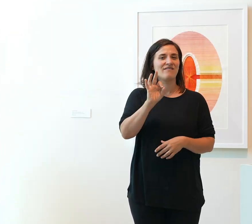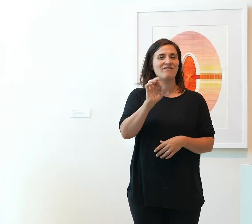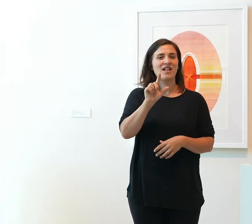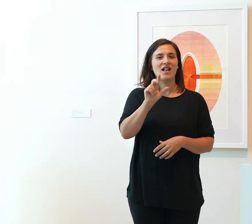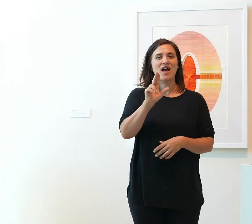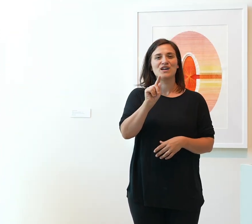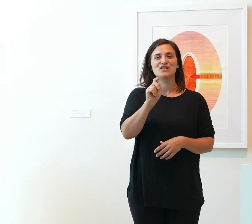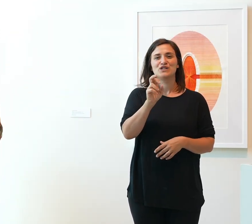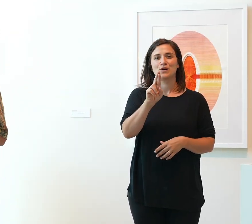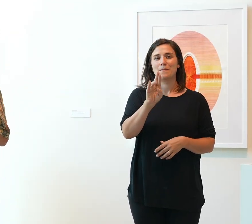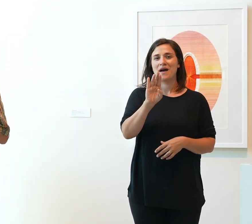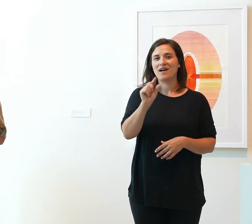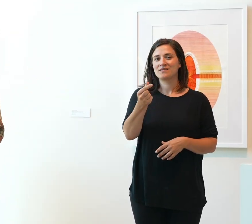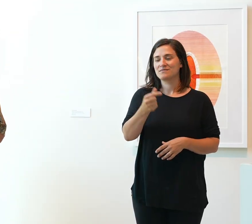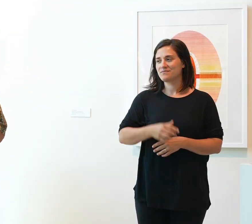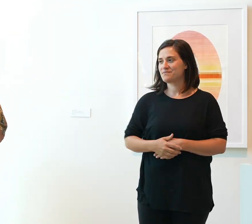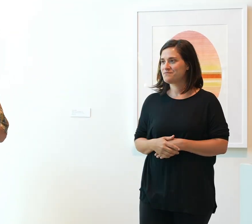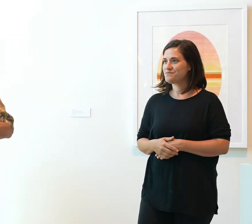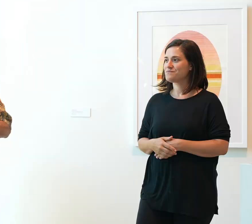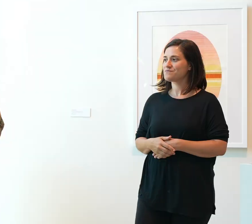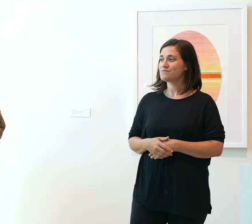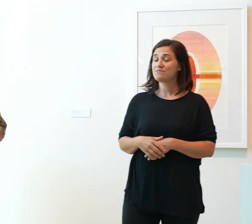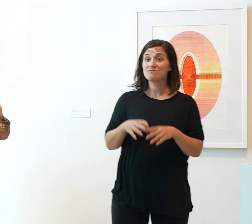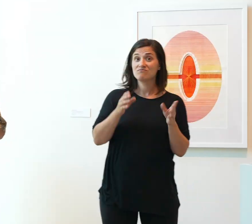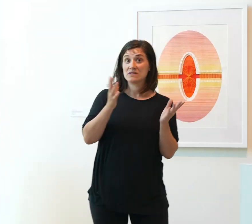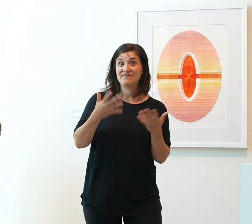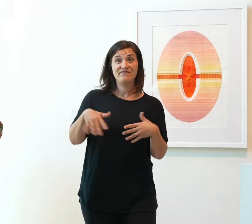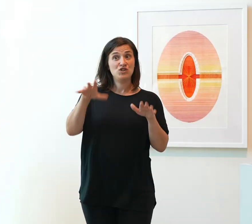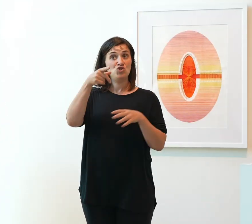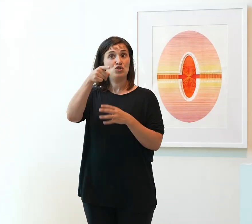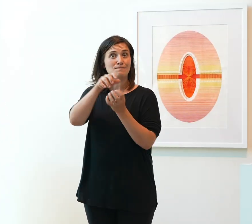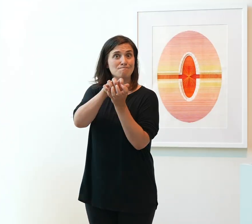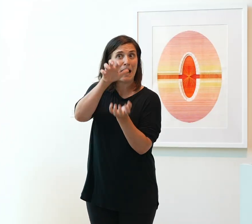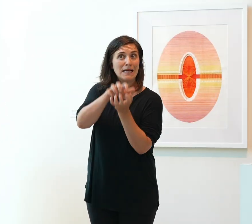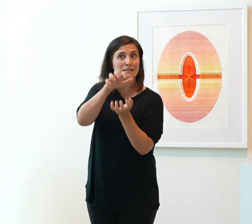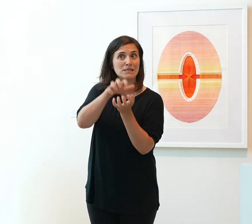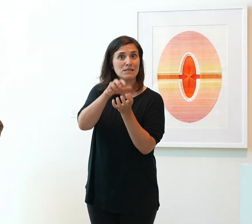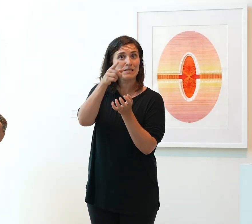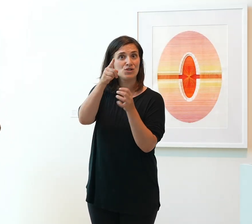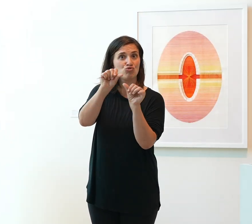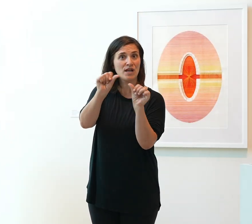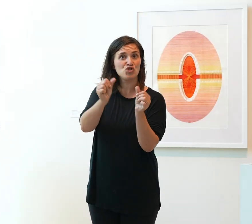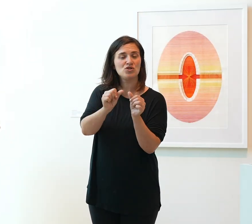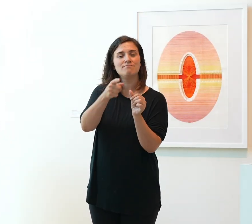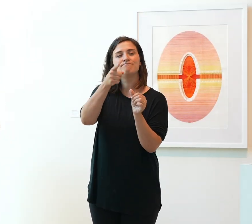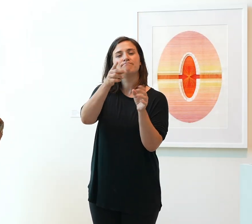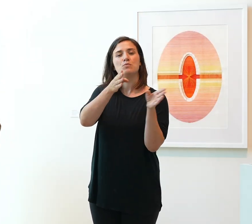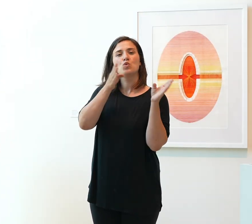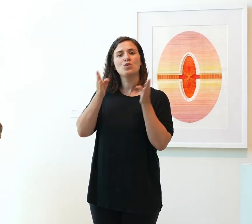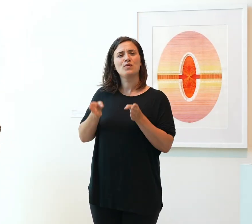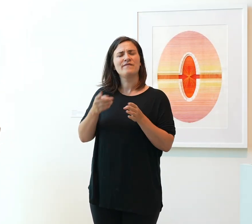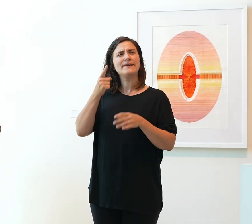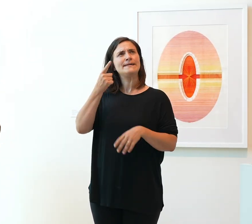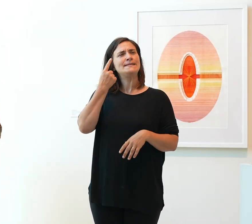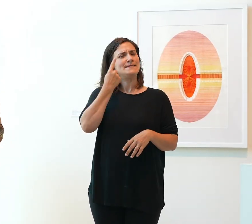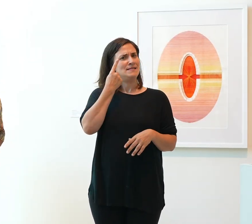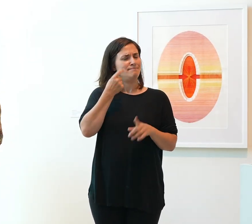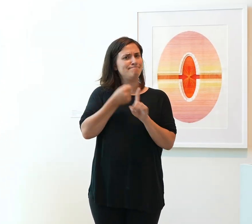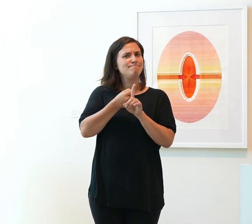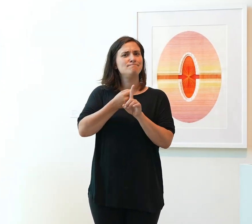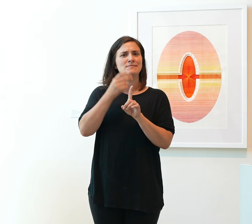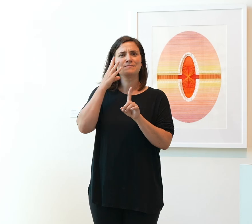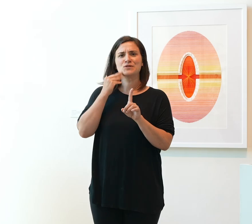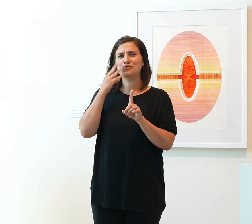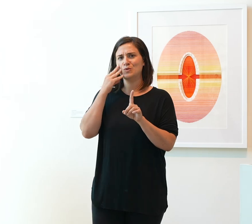butterfly. But after Mighty Bitey, I found I was at the dentist, and